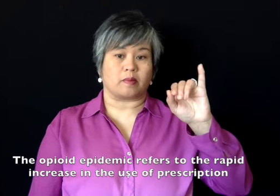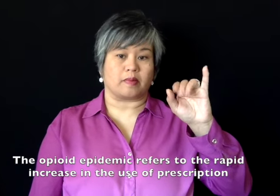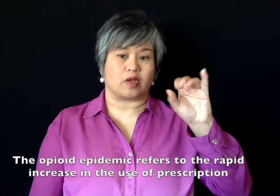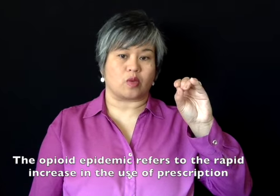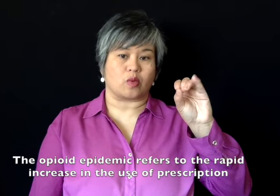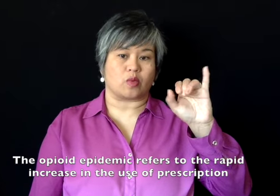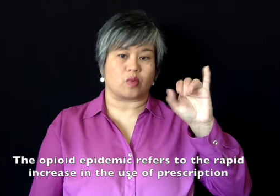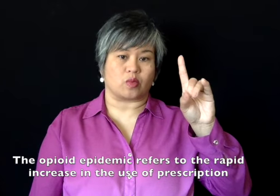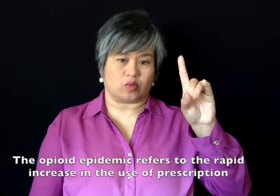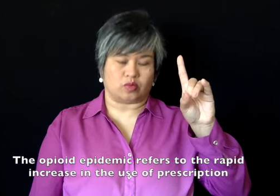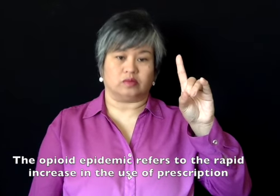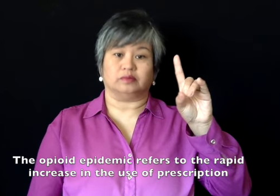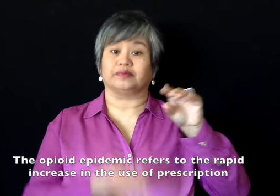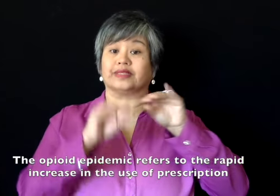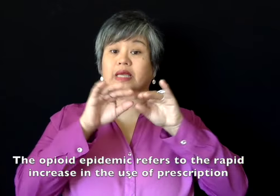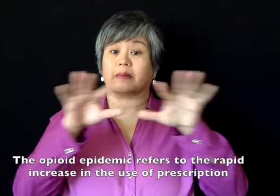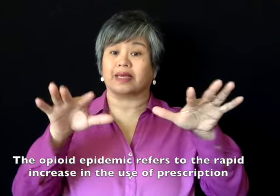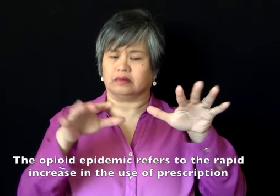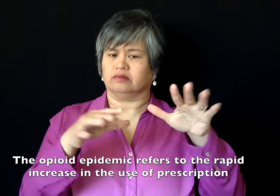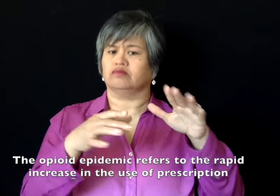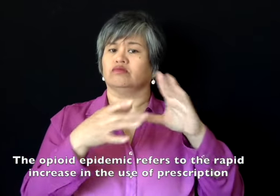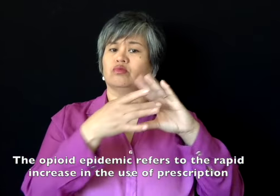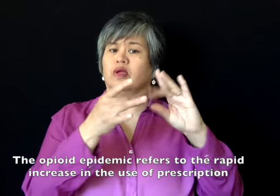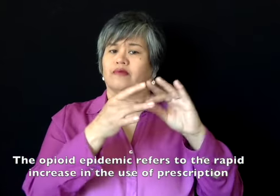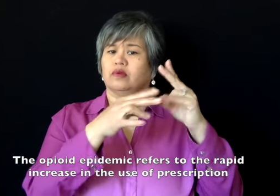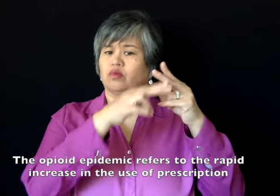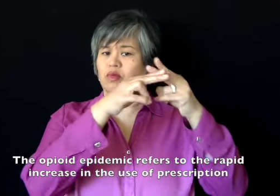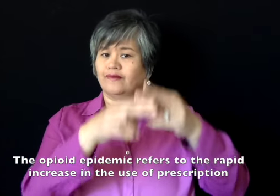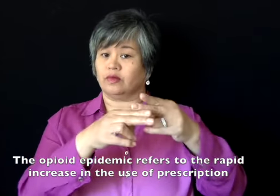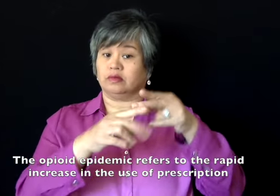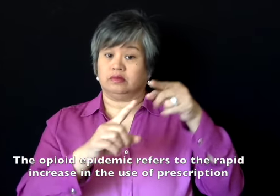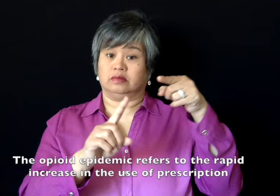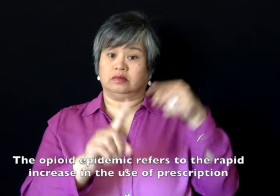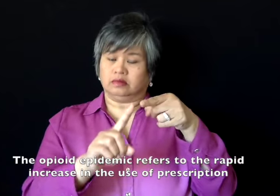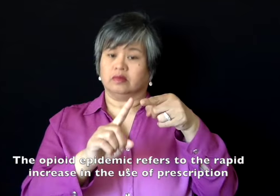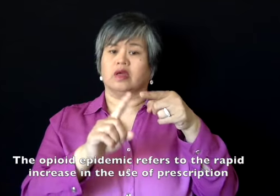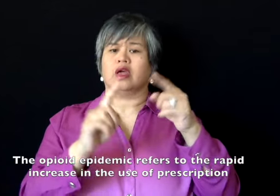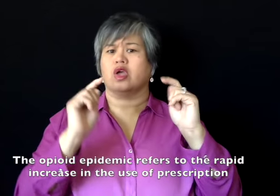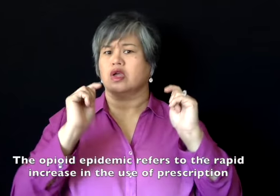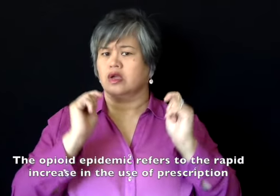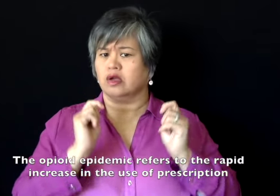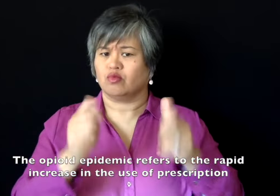The opioid epidemic refers to the rapid increase in the use of